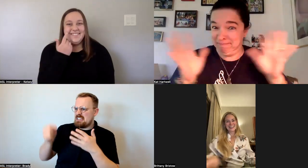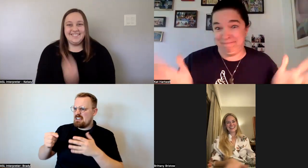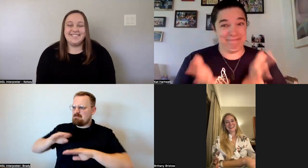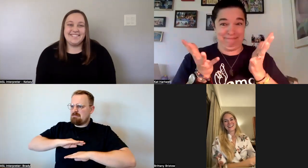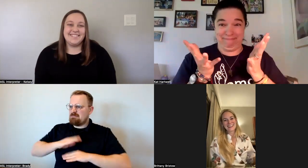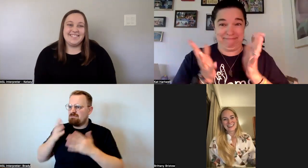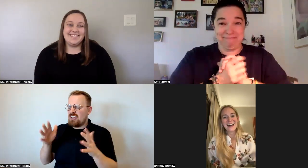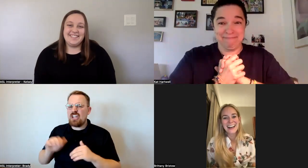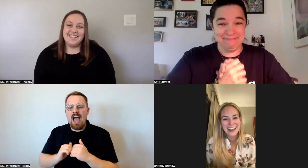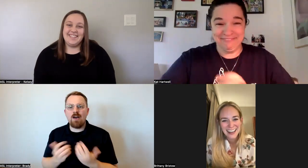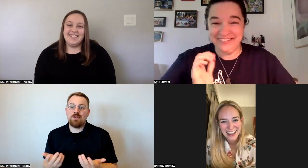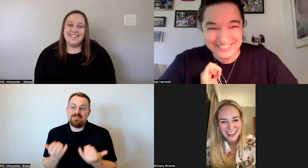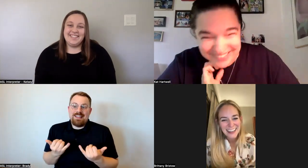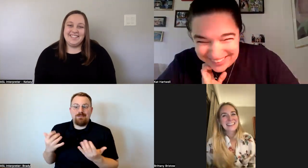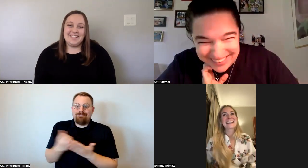today.